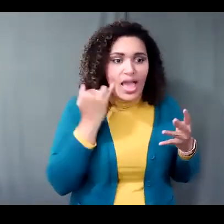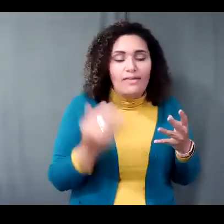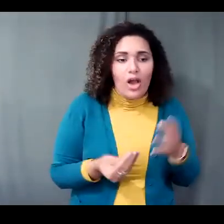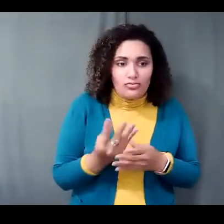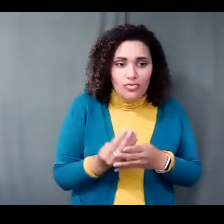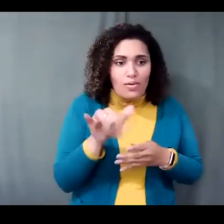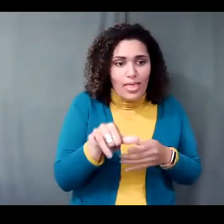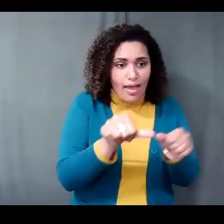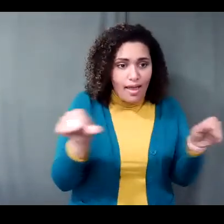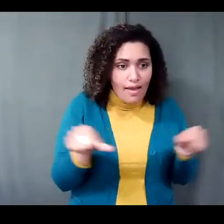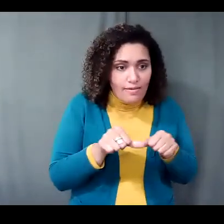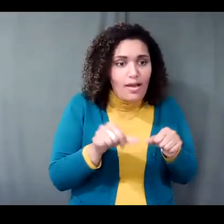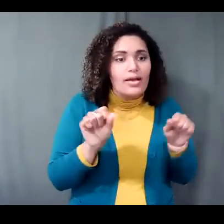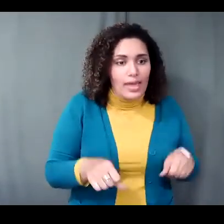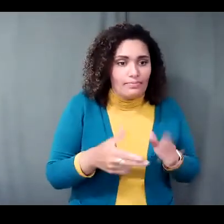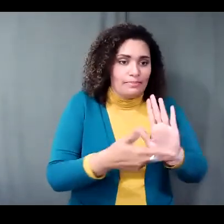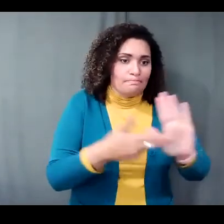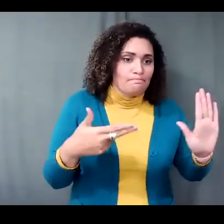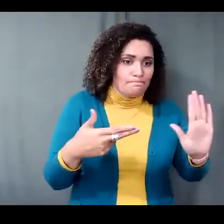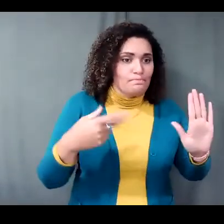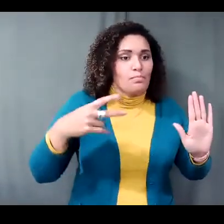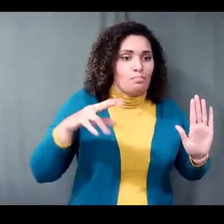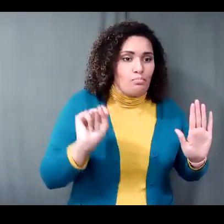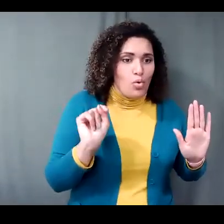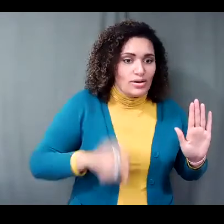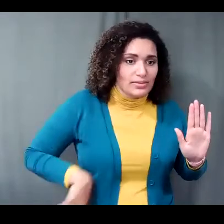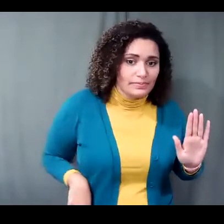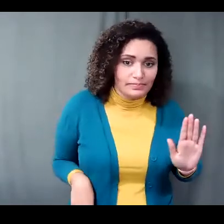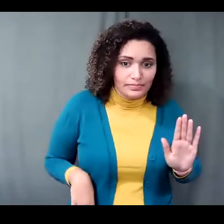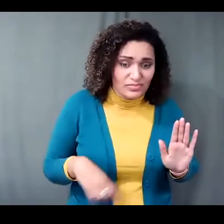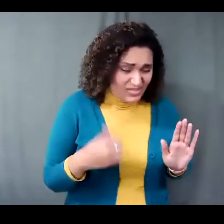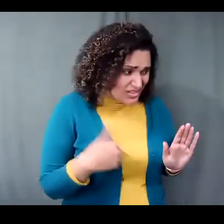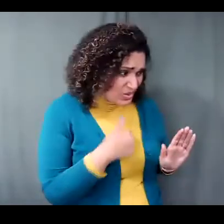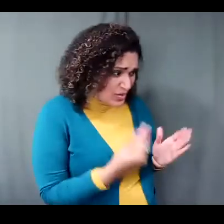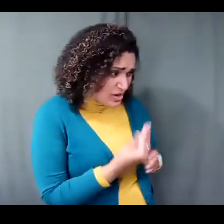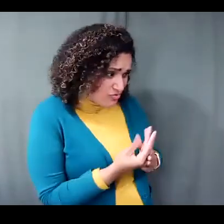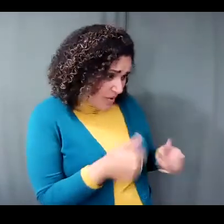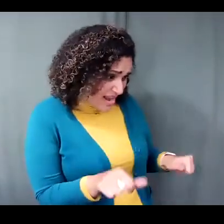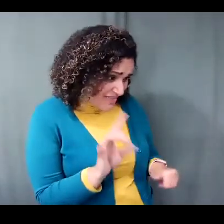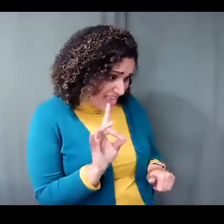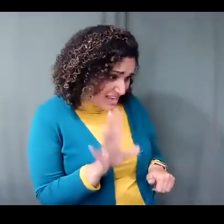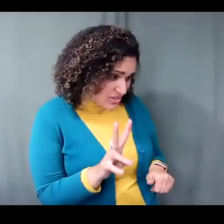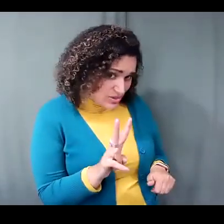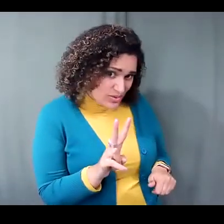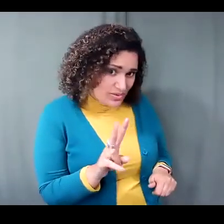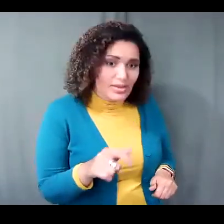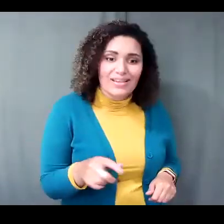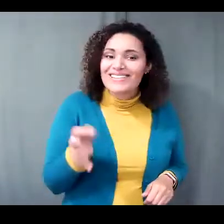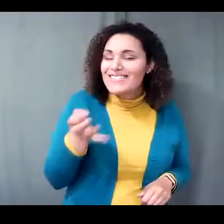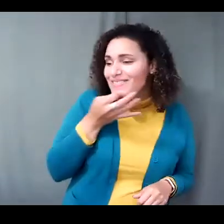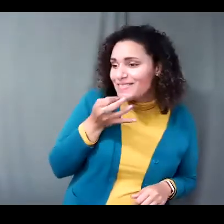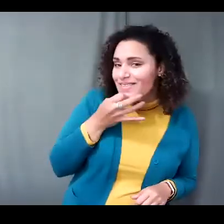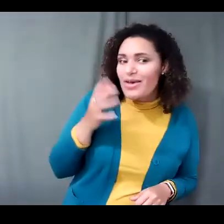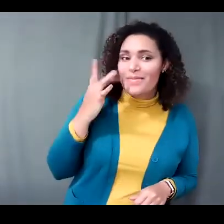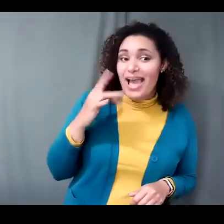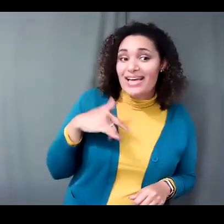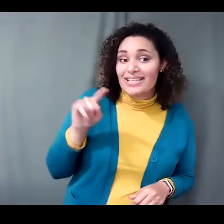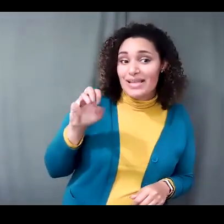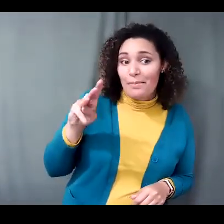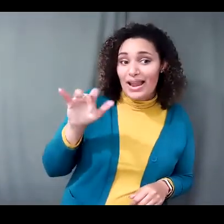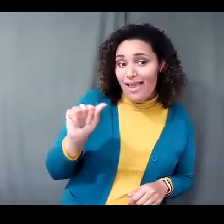area, they can be considered ports, with a designation. So Did we grow any of those 82? We do, well, we're about to, because Tempranillo is on the list. Oh. So